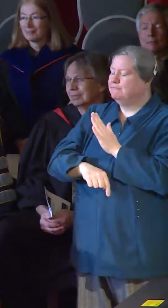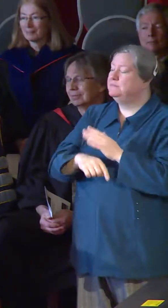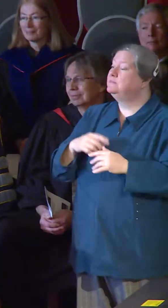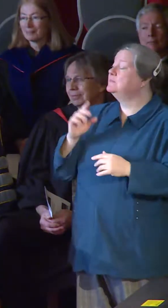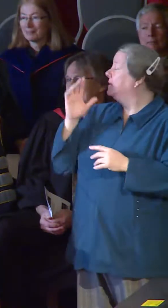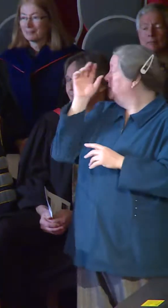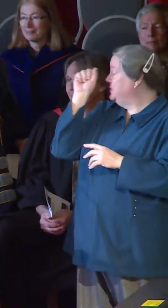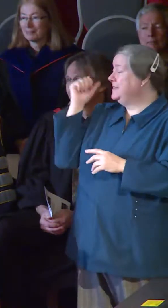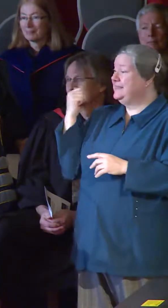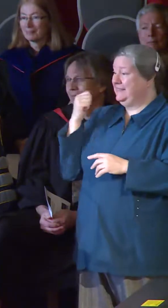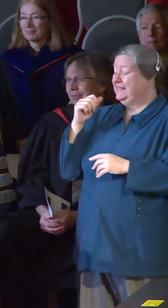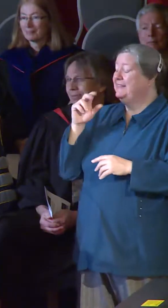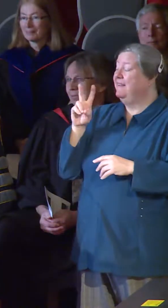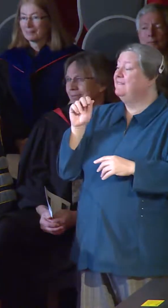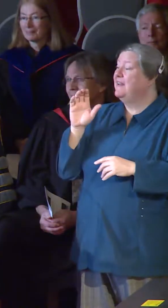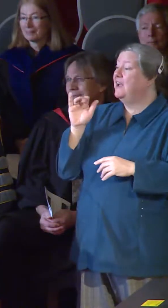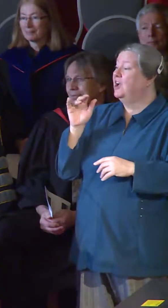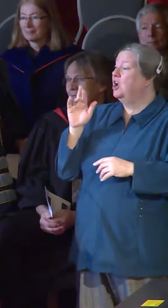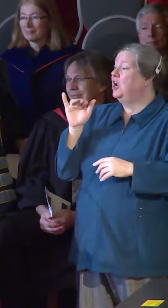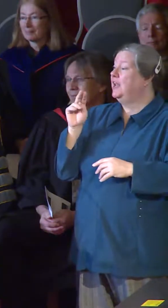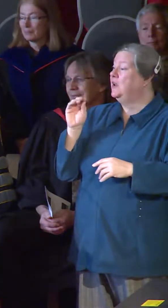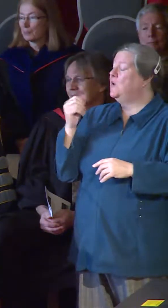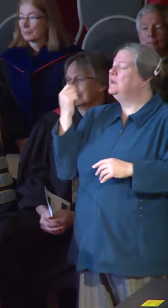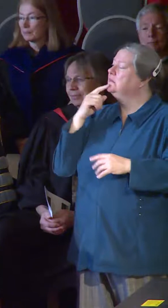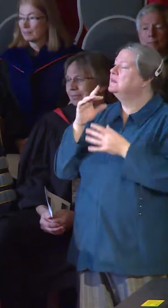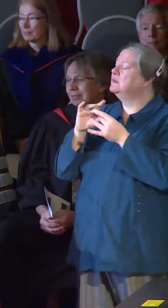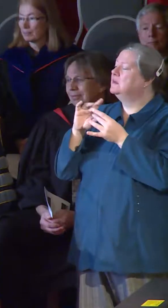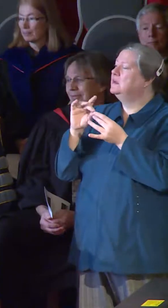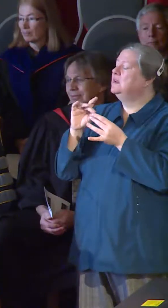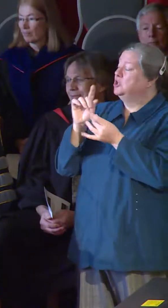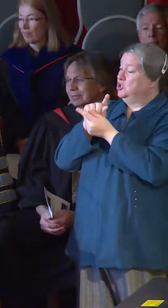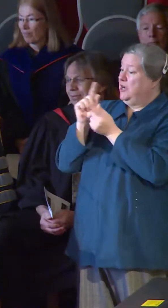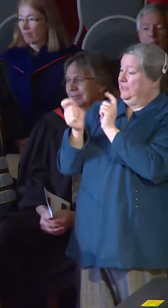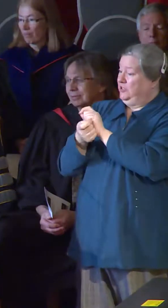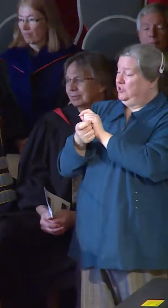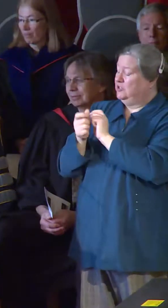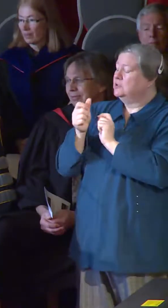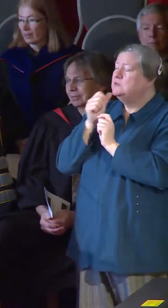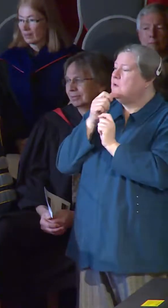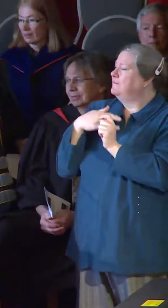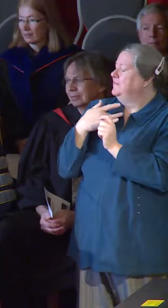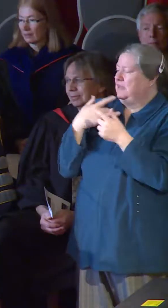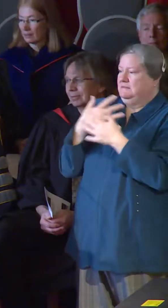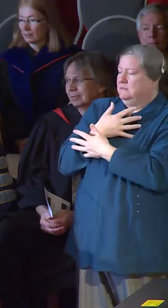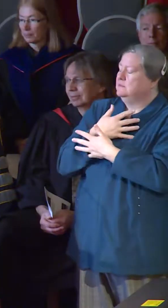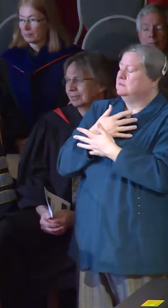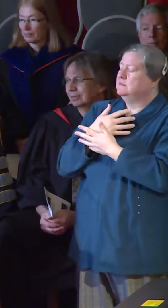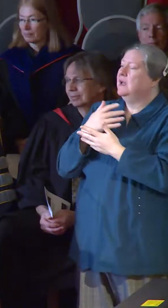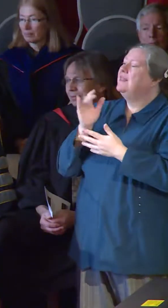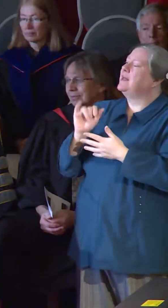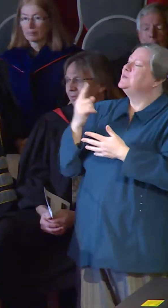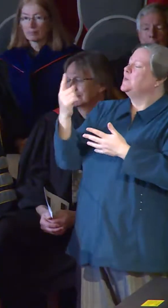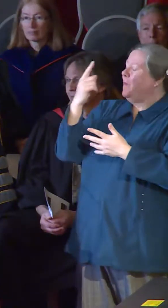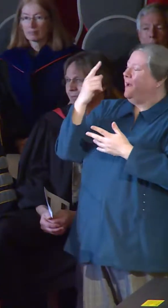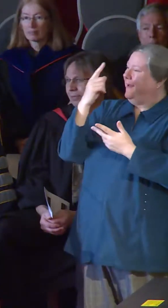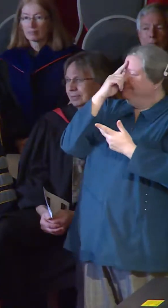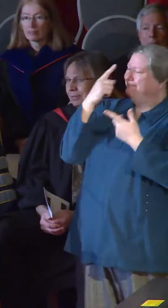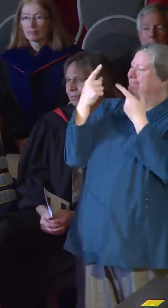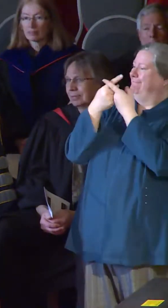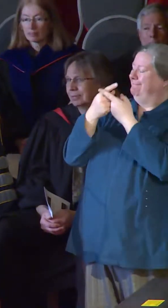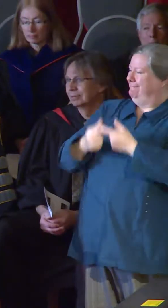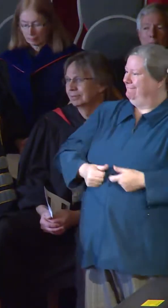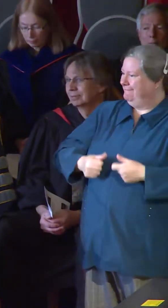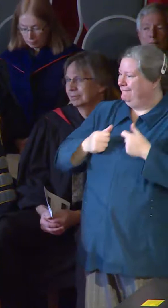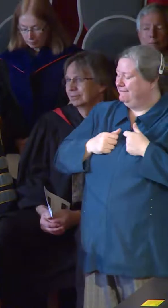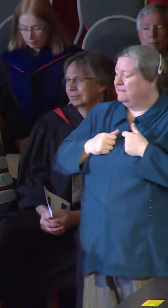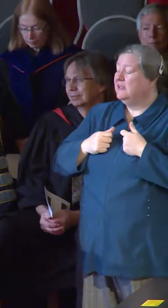Vaccarino said, don't be afraid of change. One of the many paradoxes of life is that the only way that things will